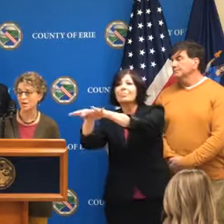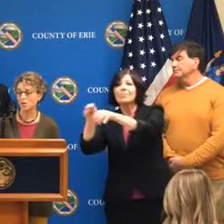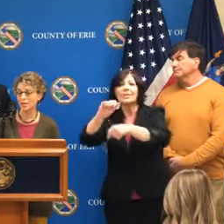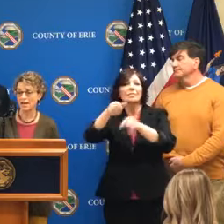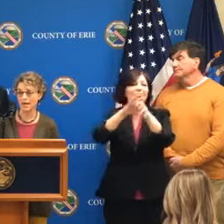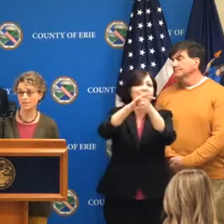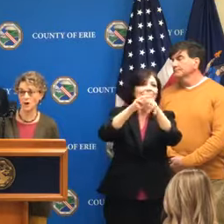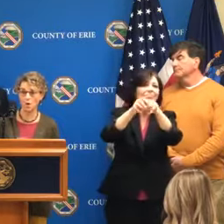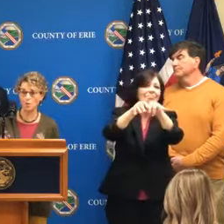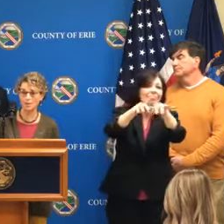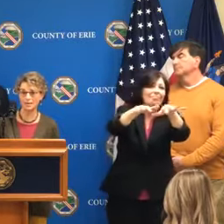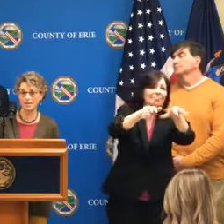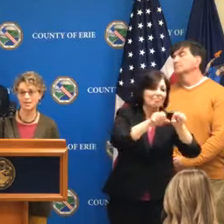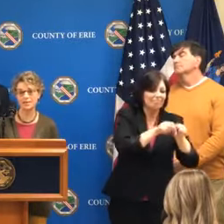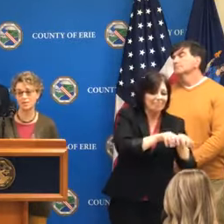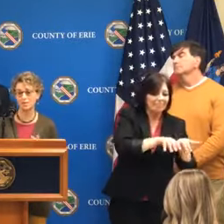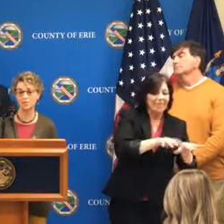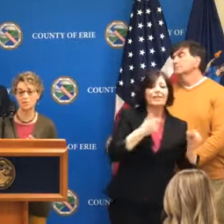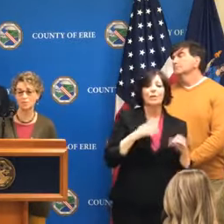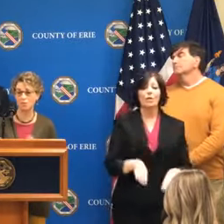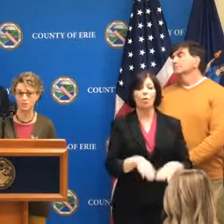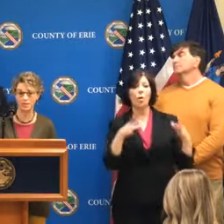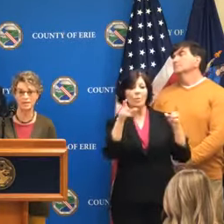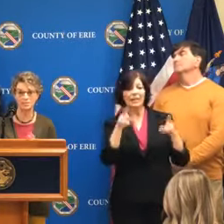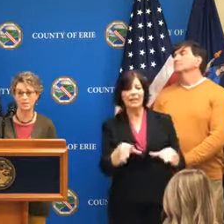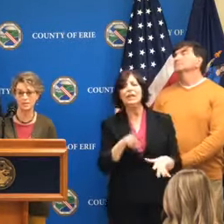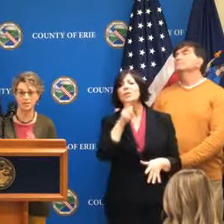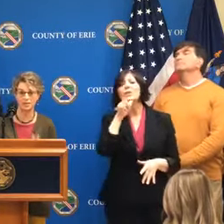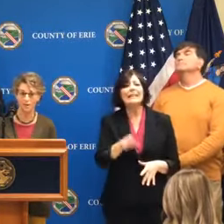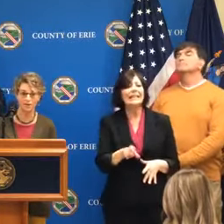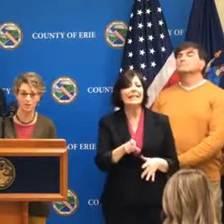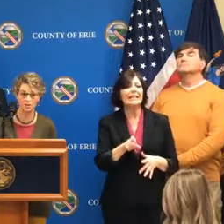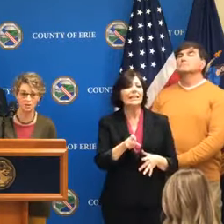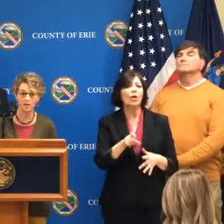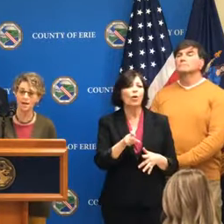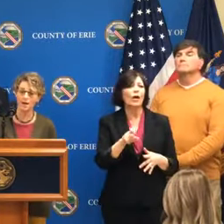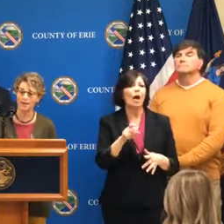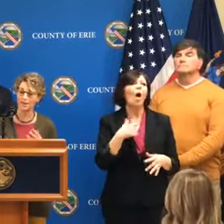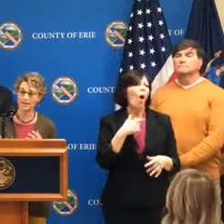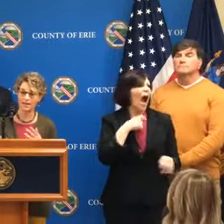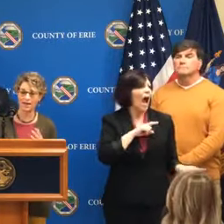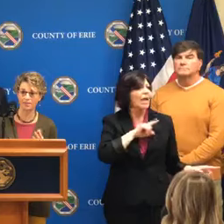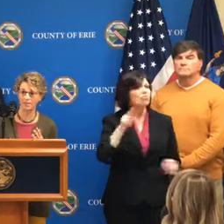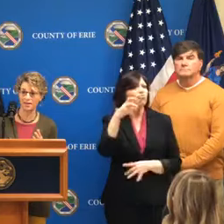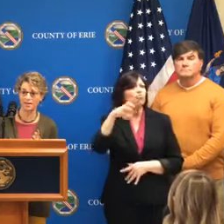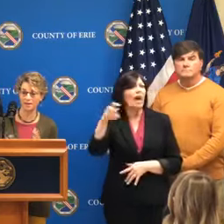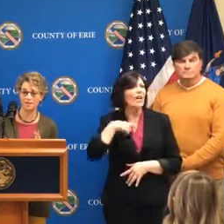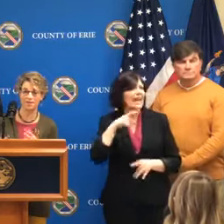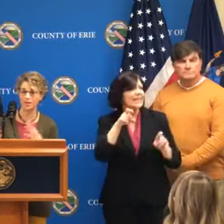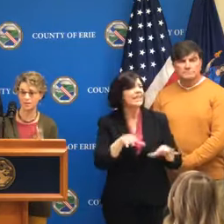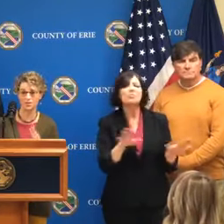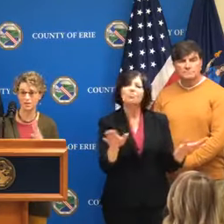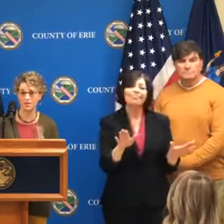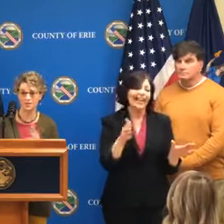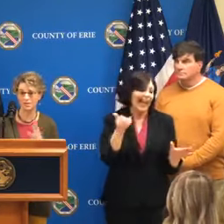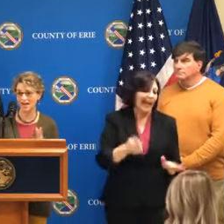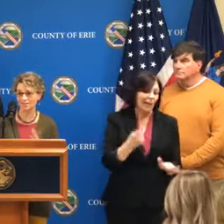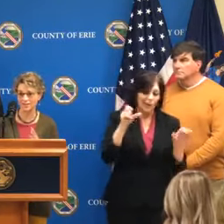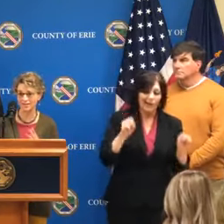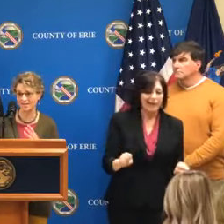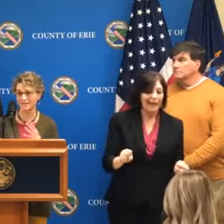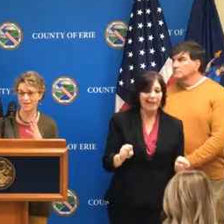State, we have opened up the testing so people don't need specifically a travel history. They can have into one of